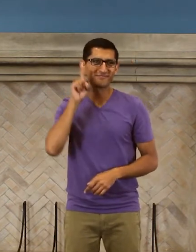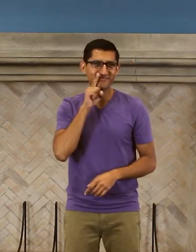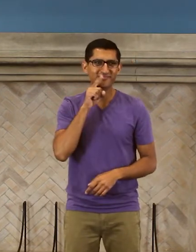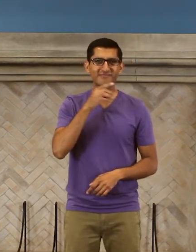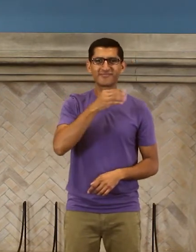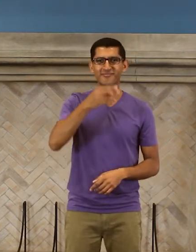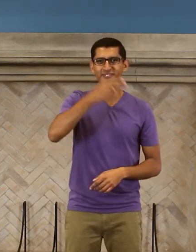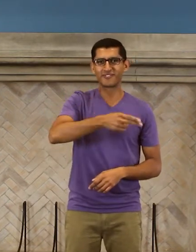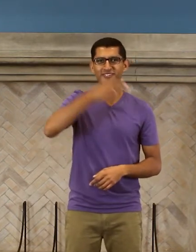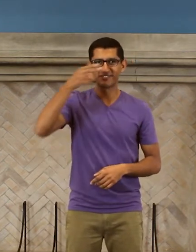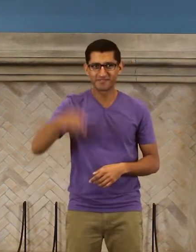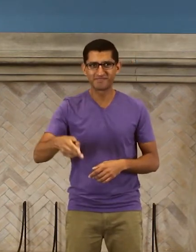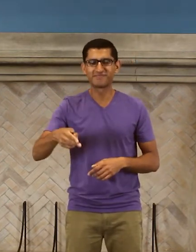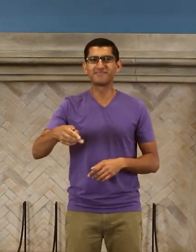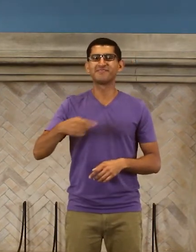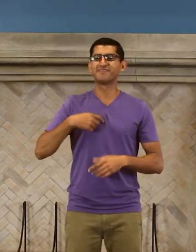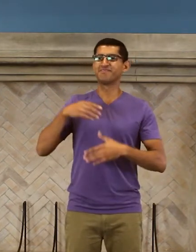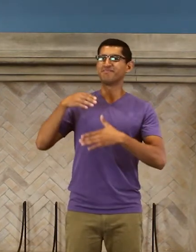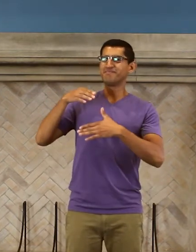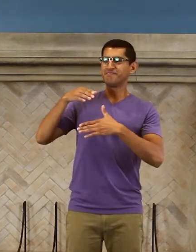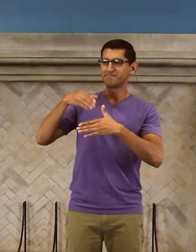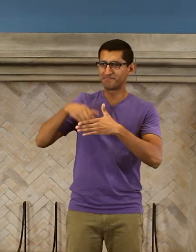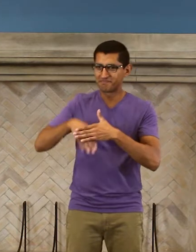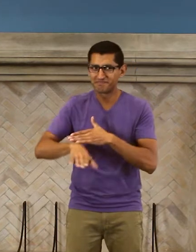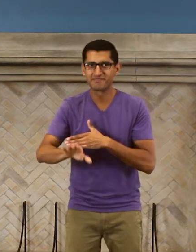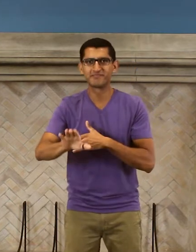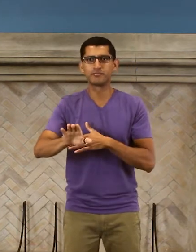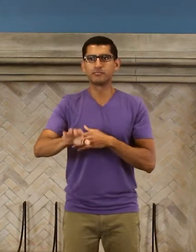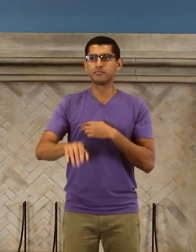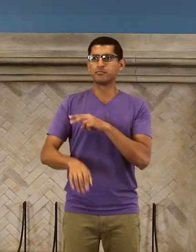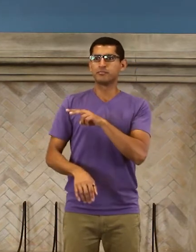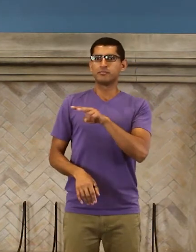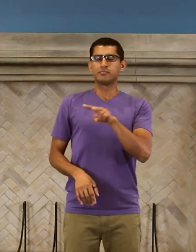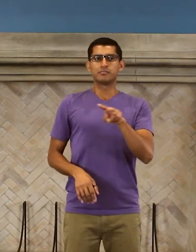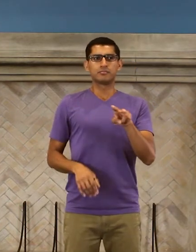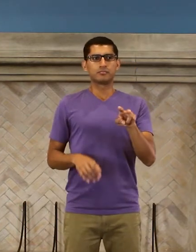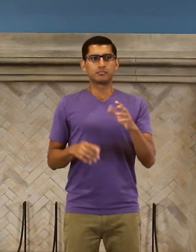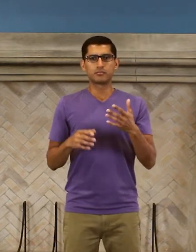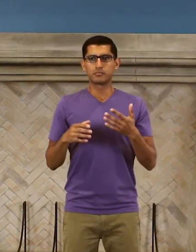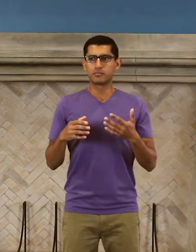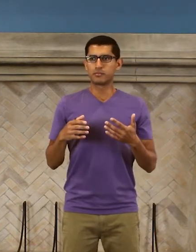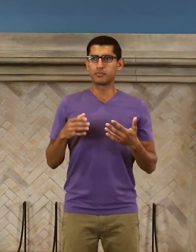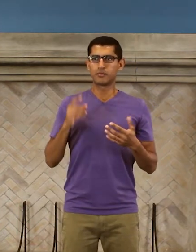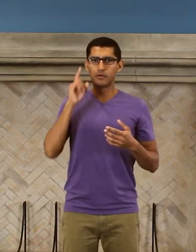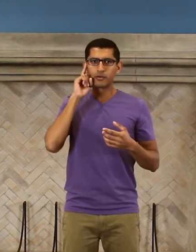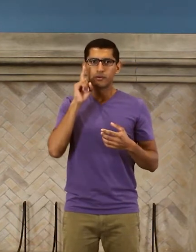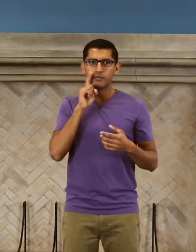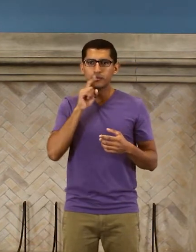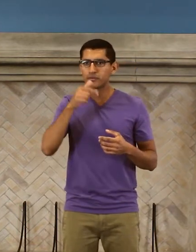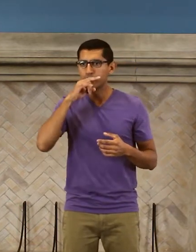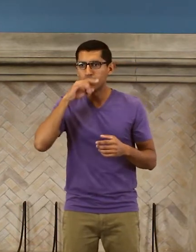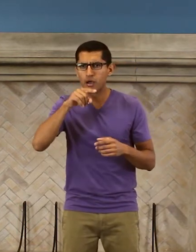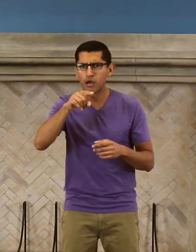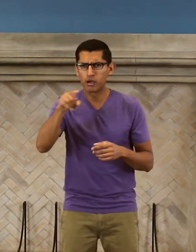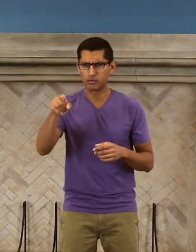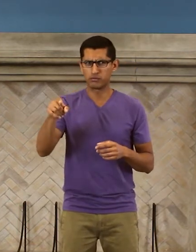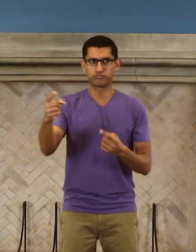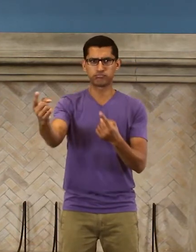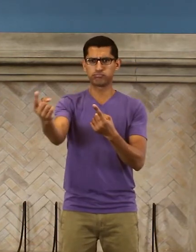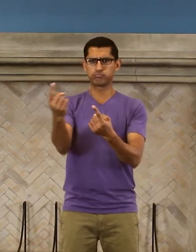I went to the deaf and hard of hearing classroom, and I went in, and I looked around, and I saw so many